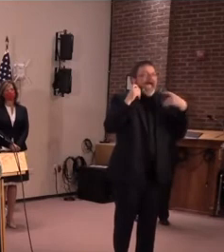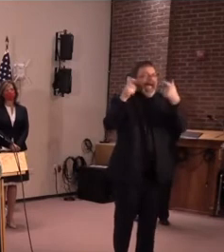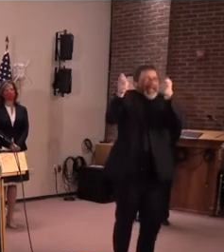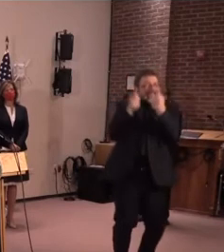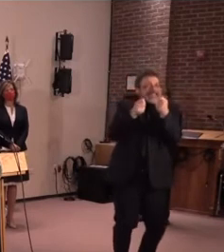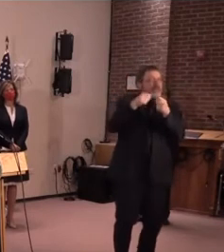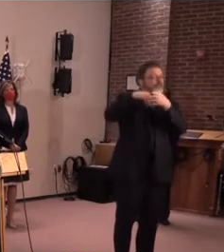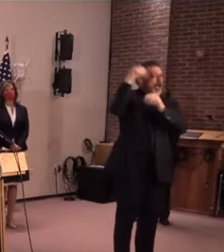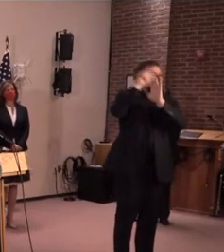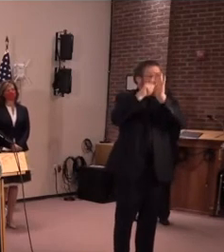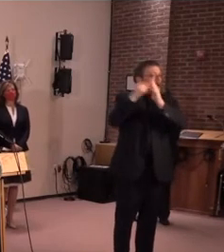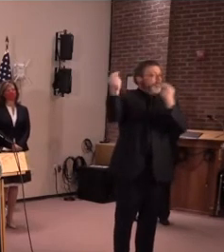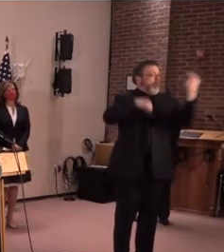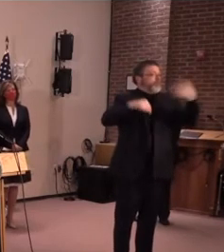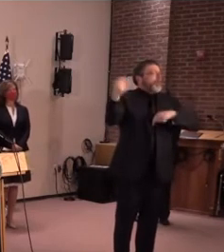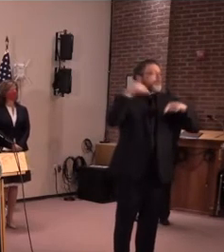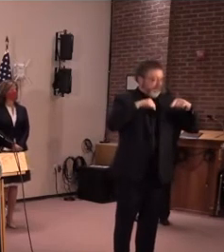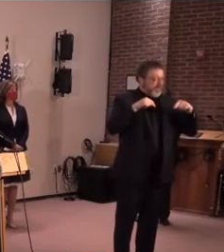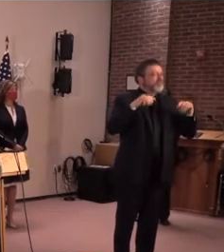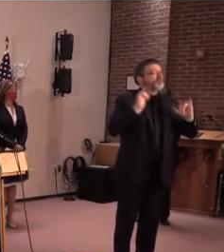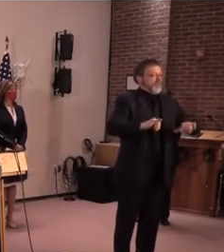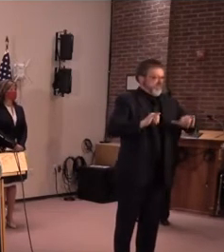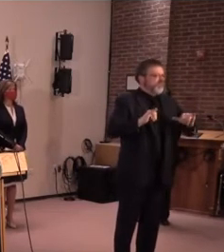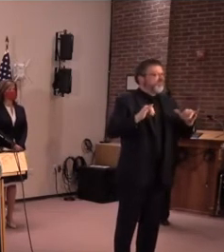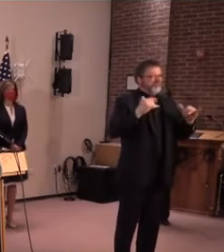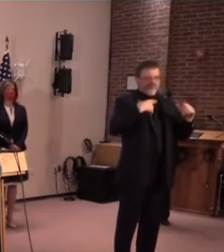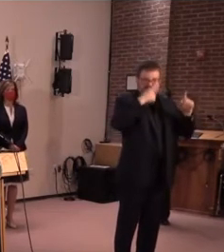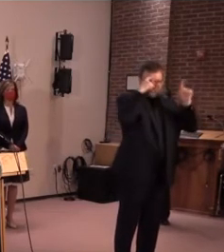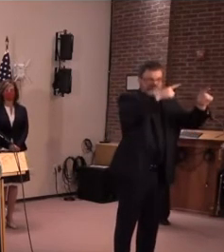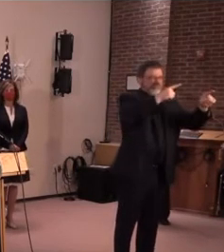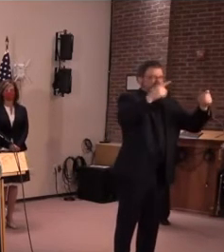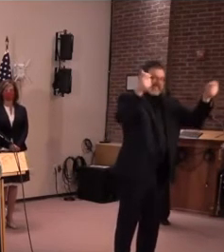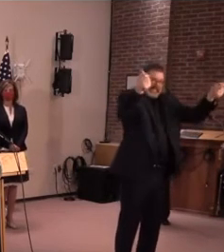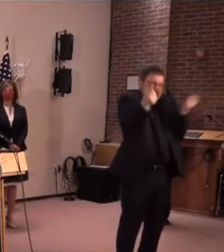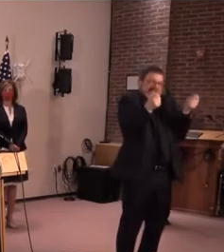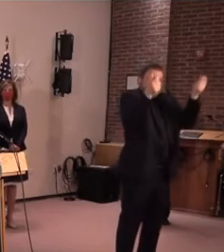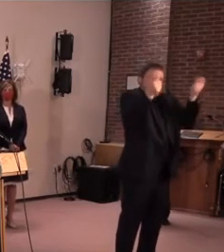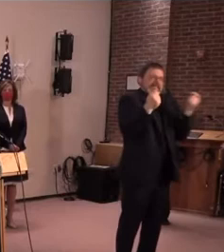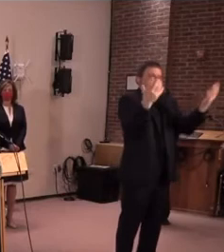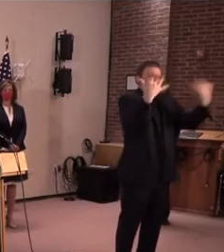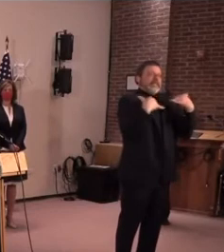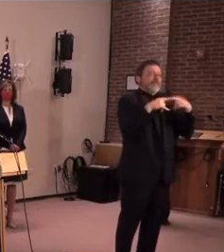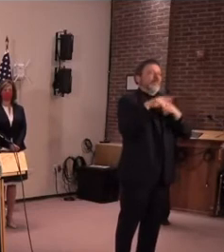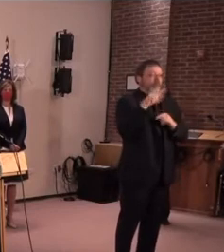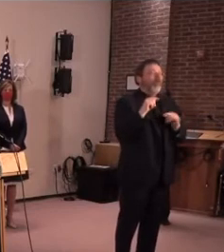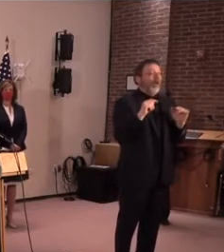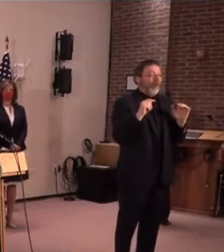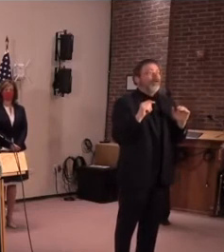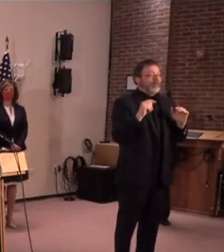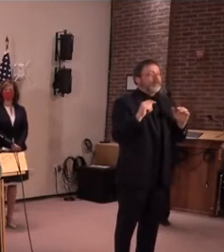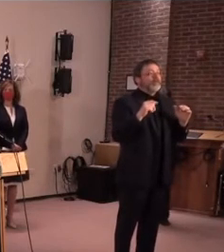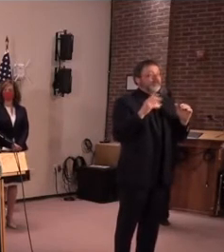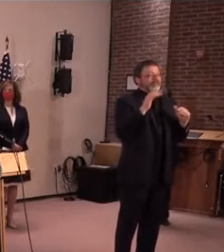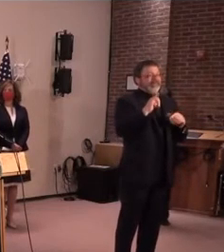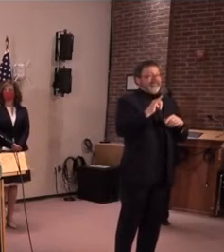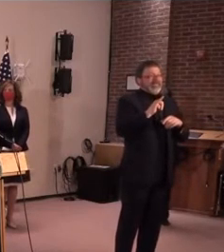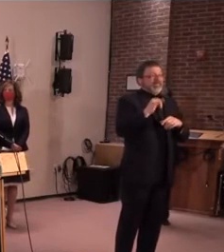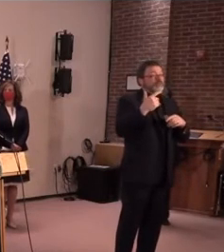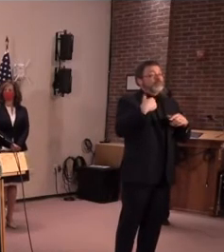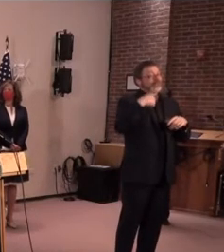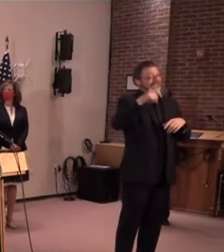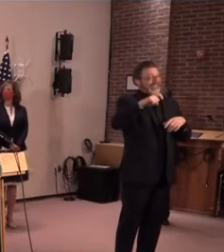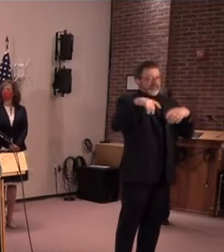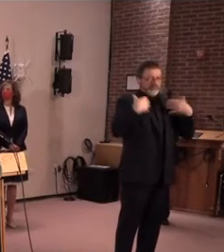grow? We also know we're going to need some broadband investment, and we know that there is a sweeping broadband plan, but we also know that there are things we